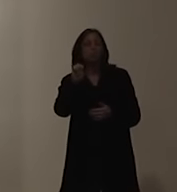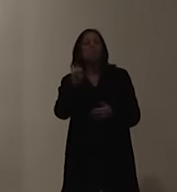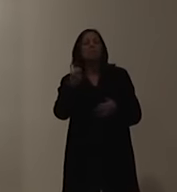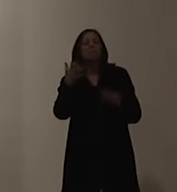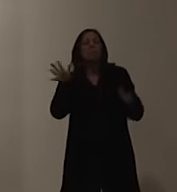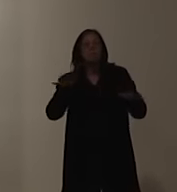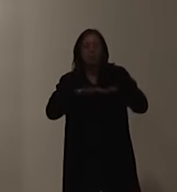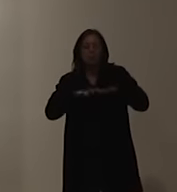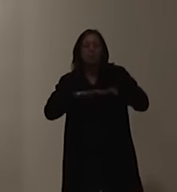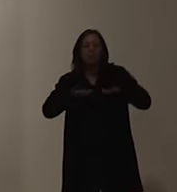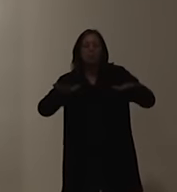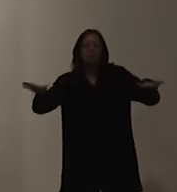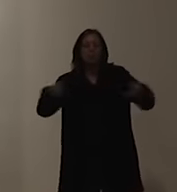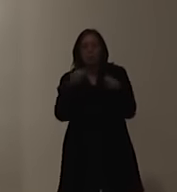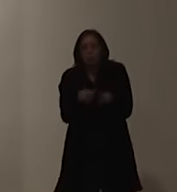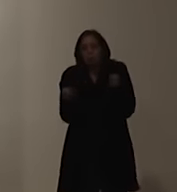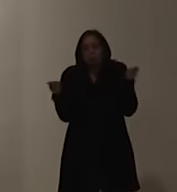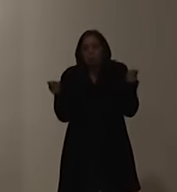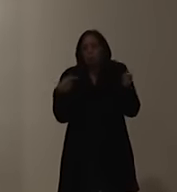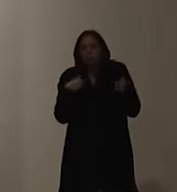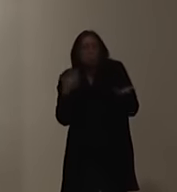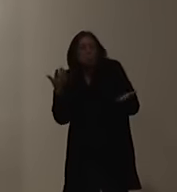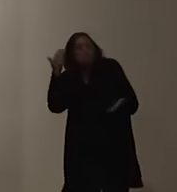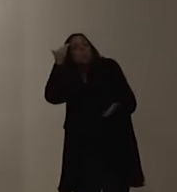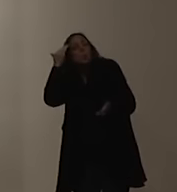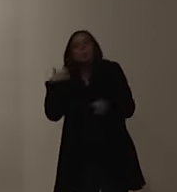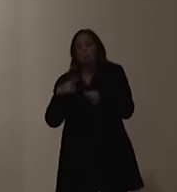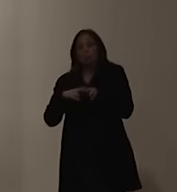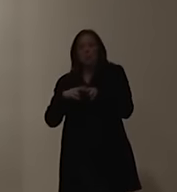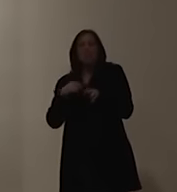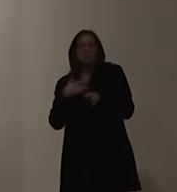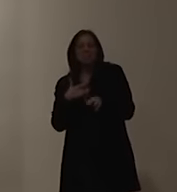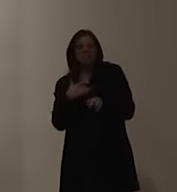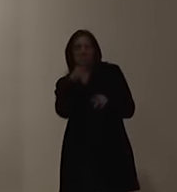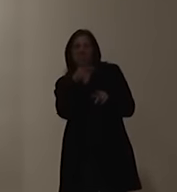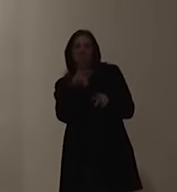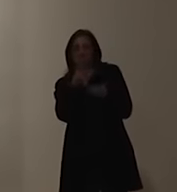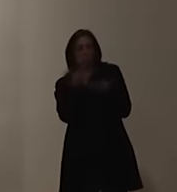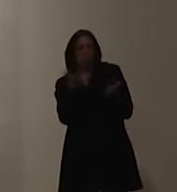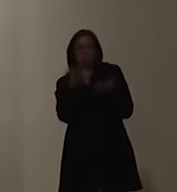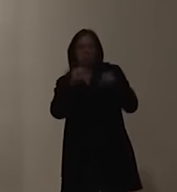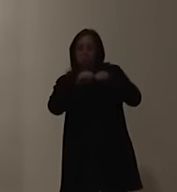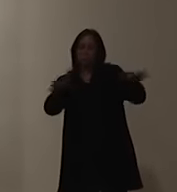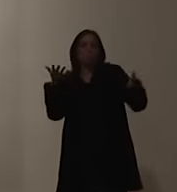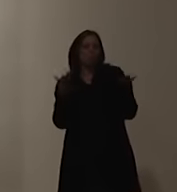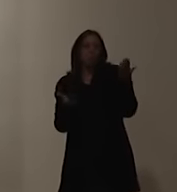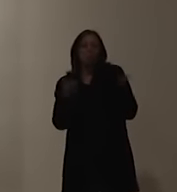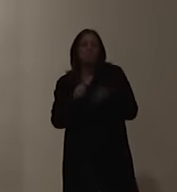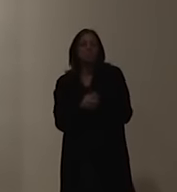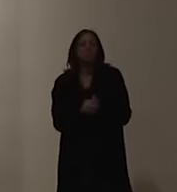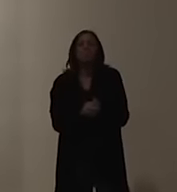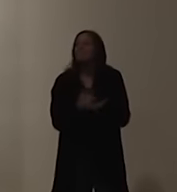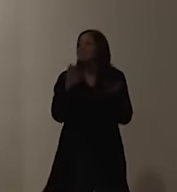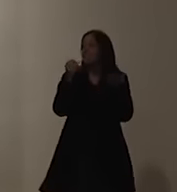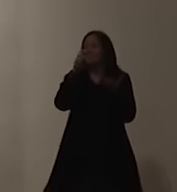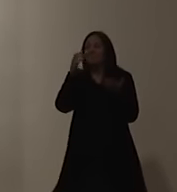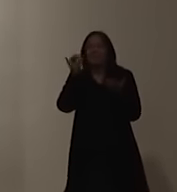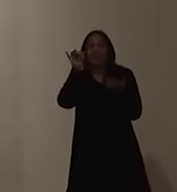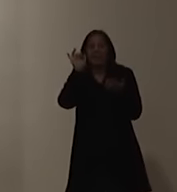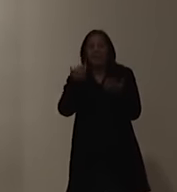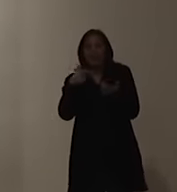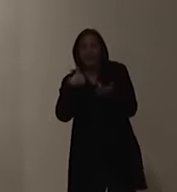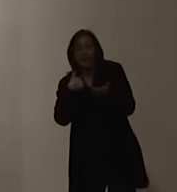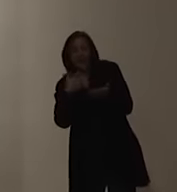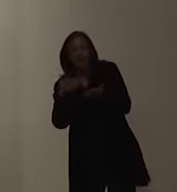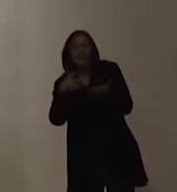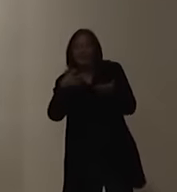We knew that, I'll return to that. And it was a long time before, seemed to me, before we got back as partners